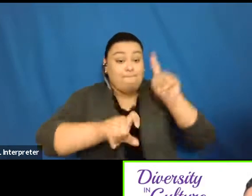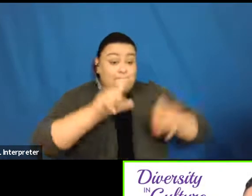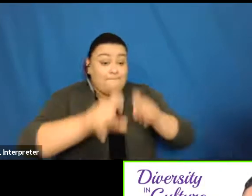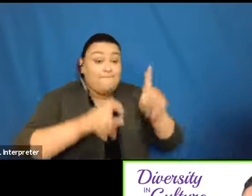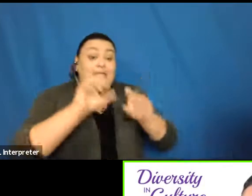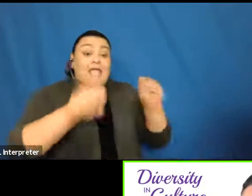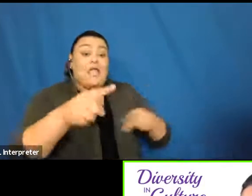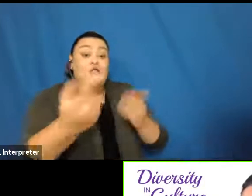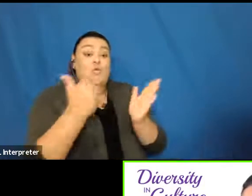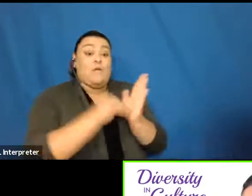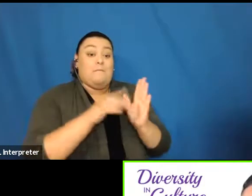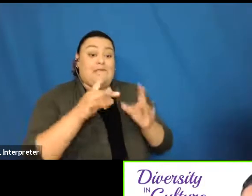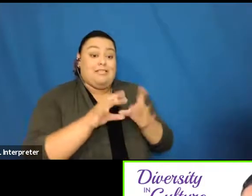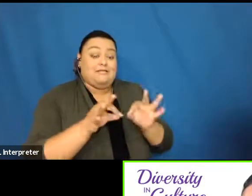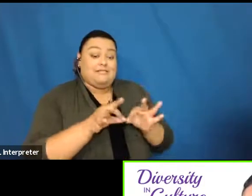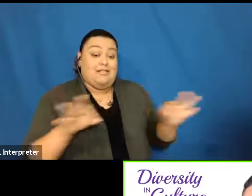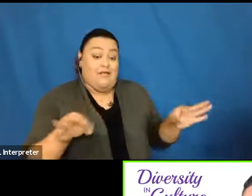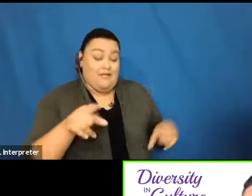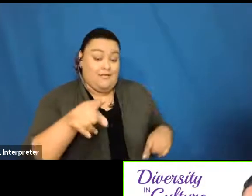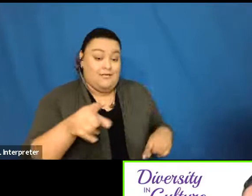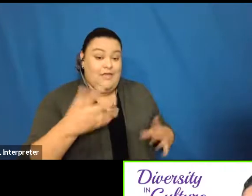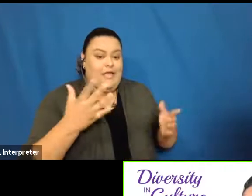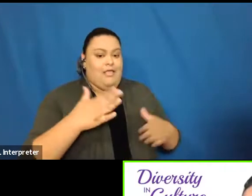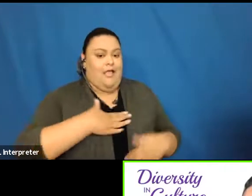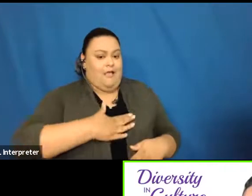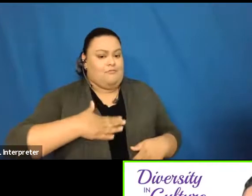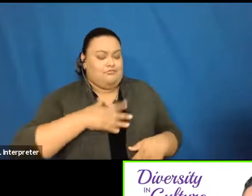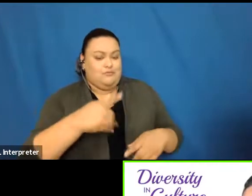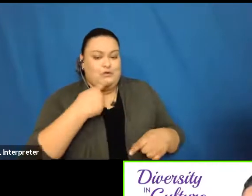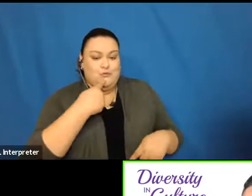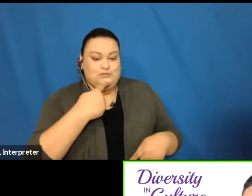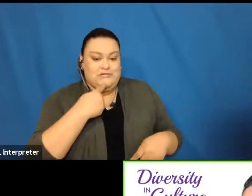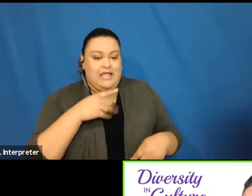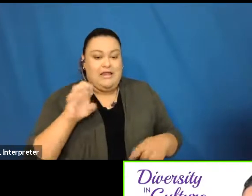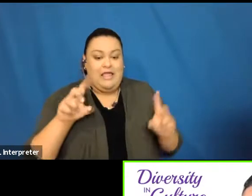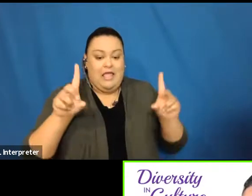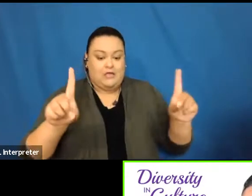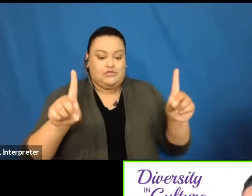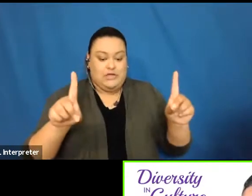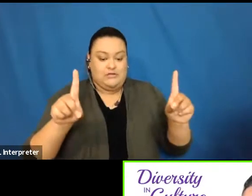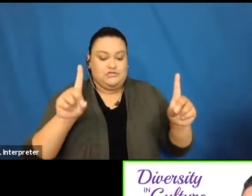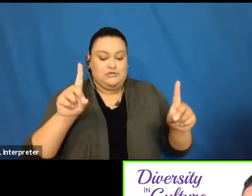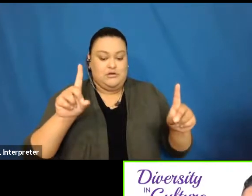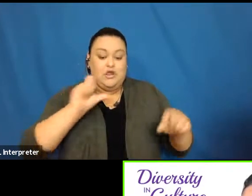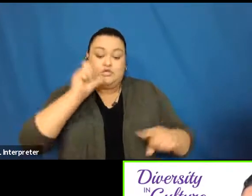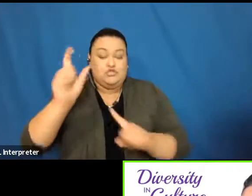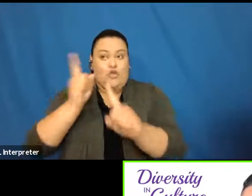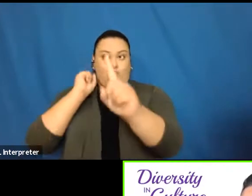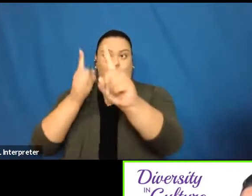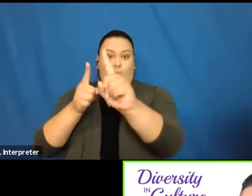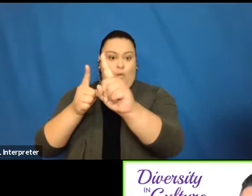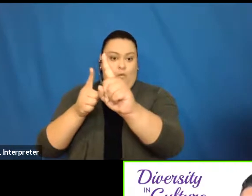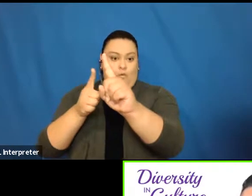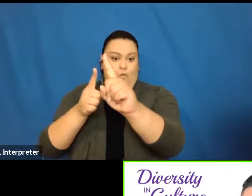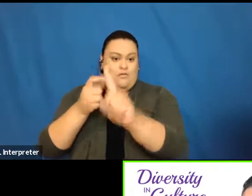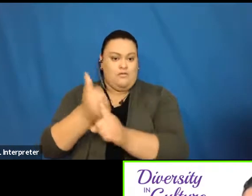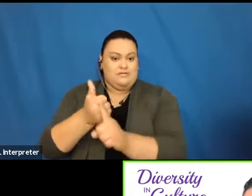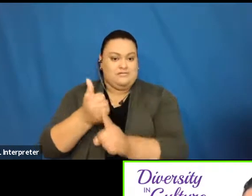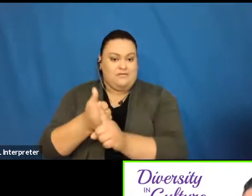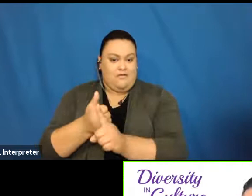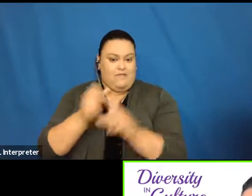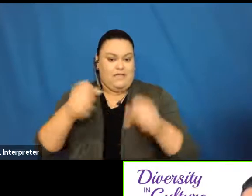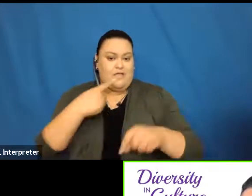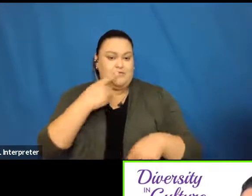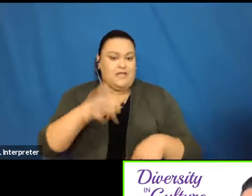this line, okay? So they really liked when you said, education is not the goal itself. Can you say that one more time for the people,